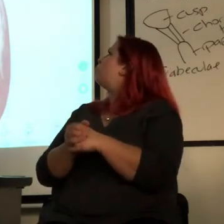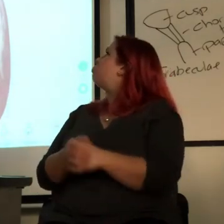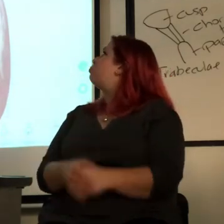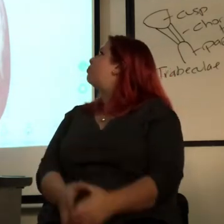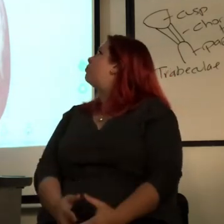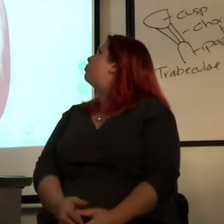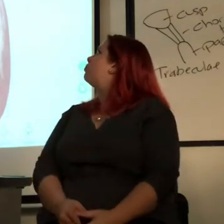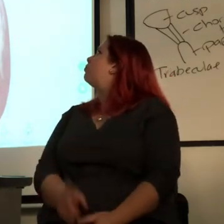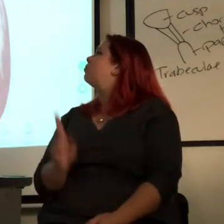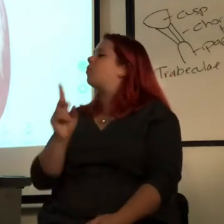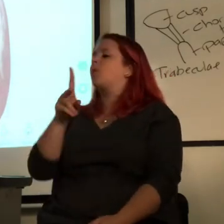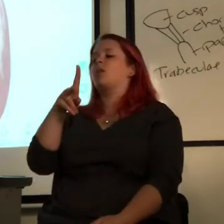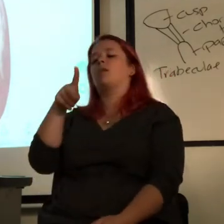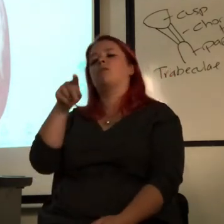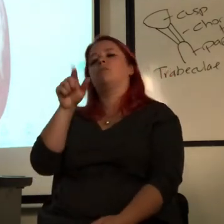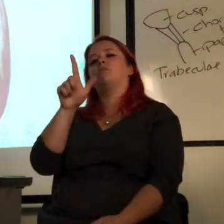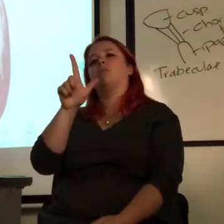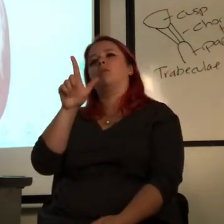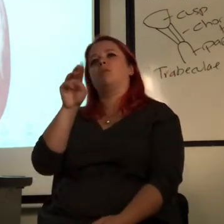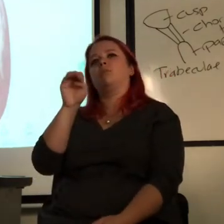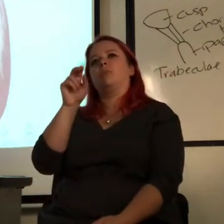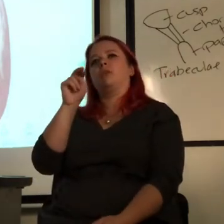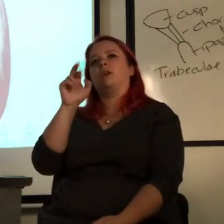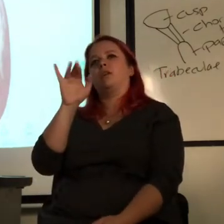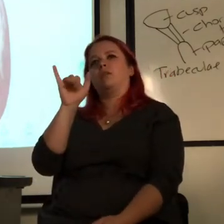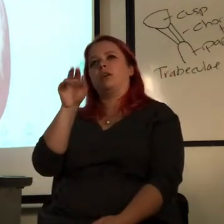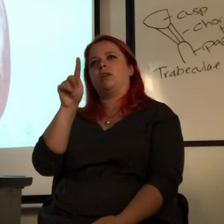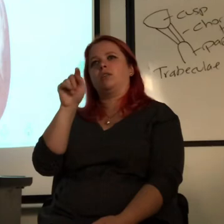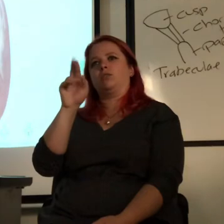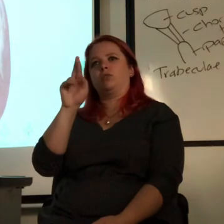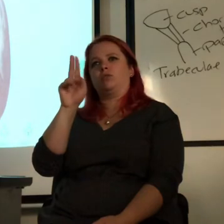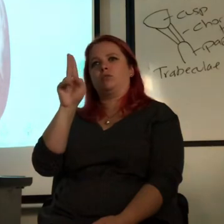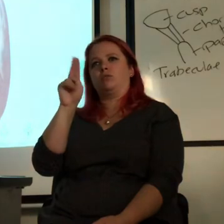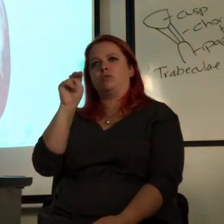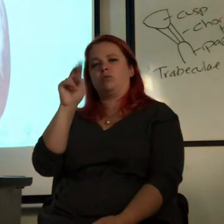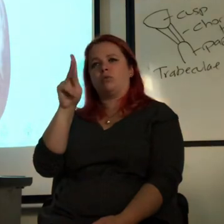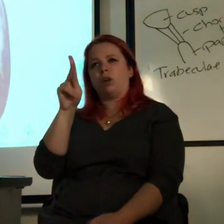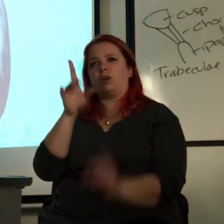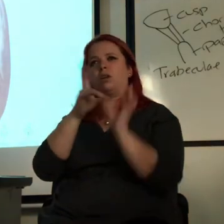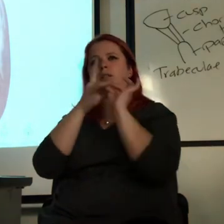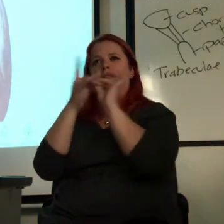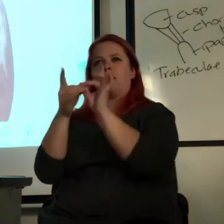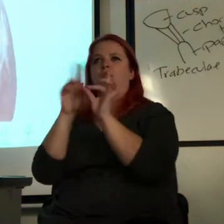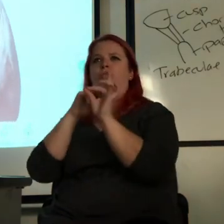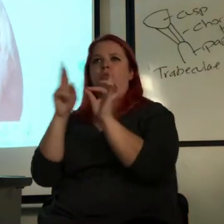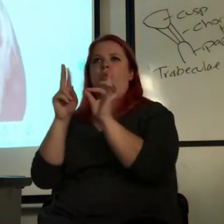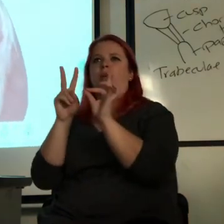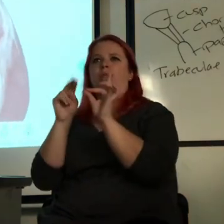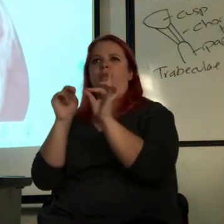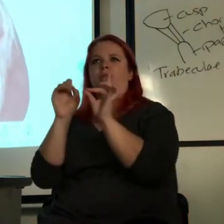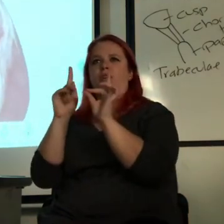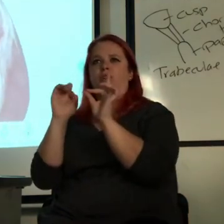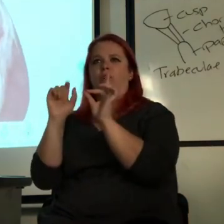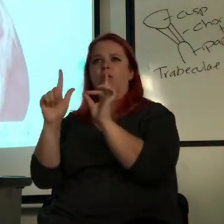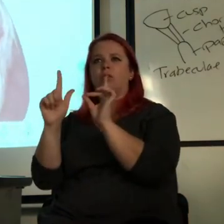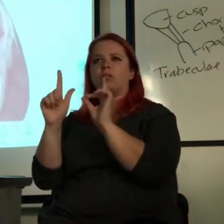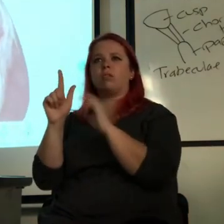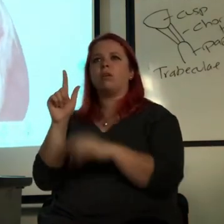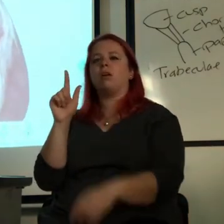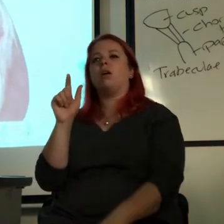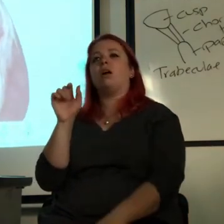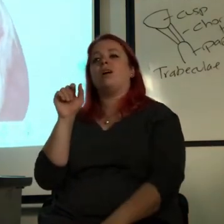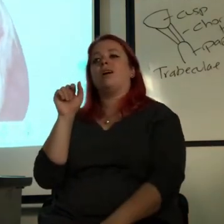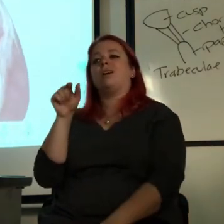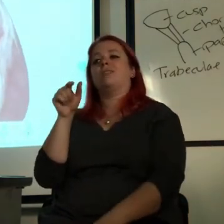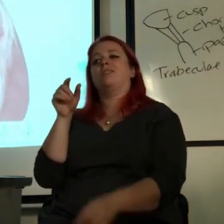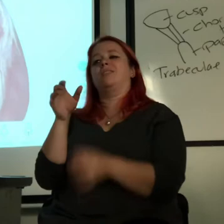There's pulmonary trunk. That's the artery attached to right ventricle. And that's a valve